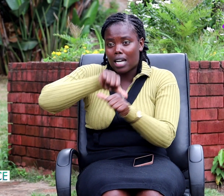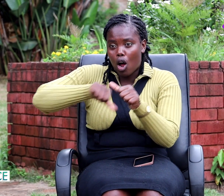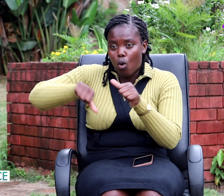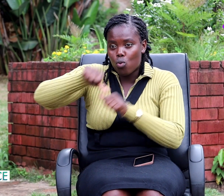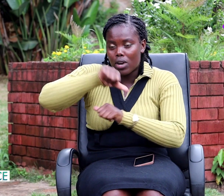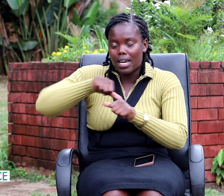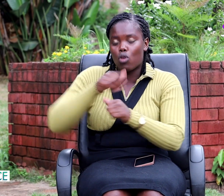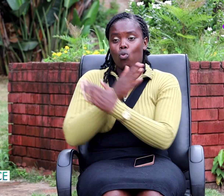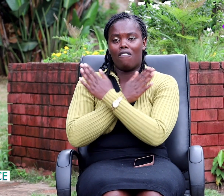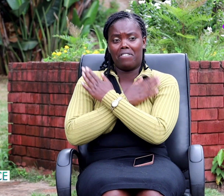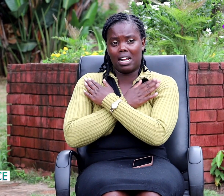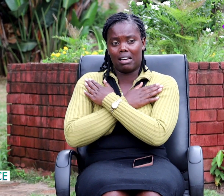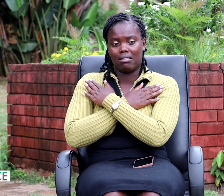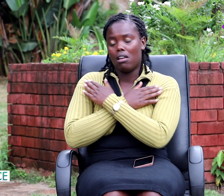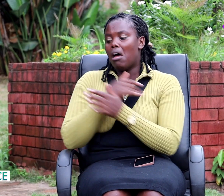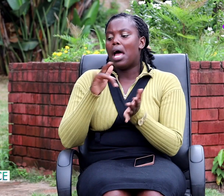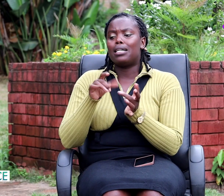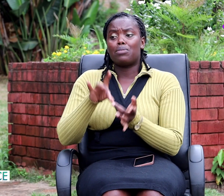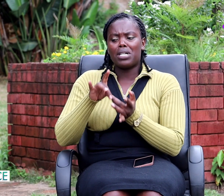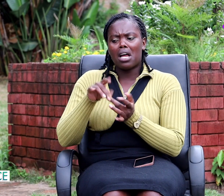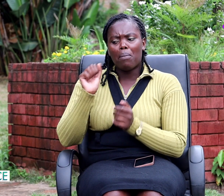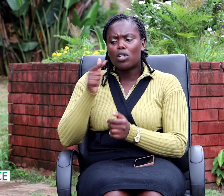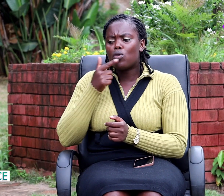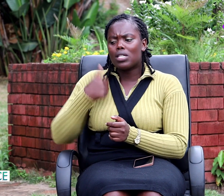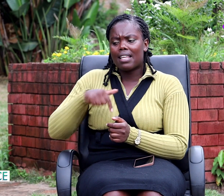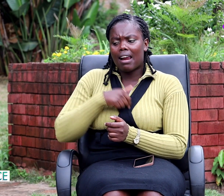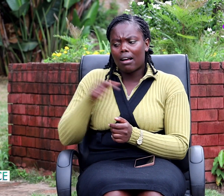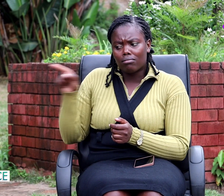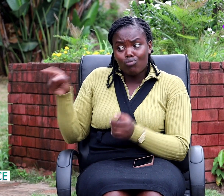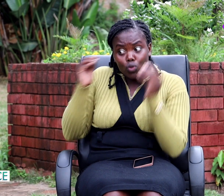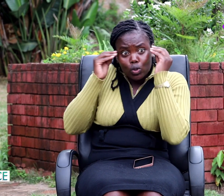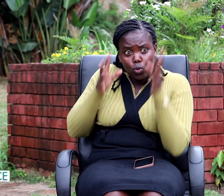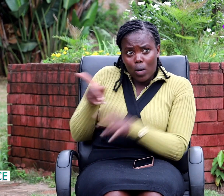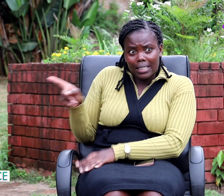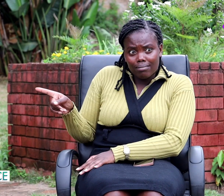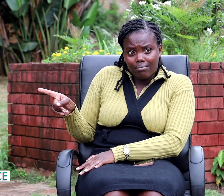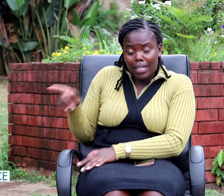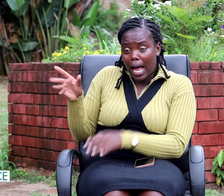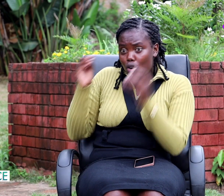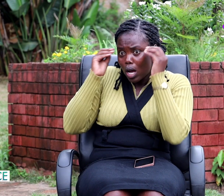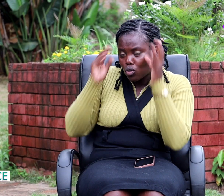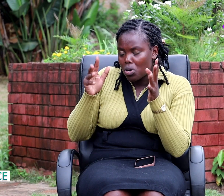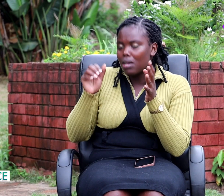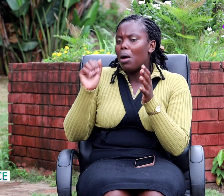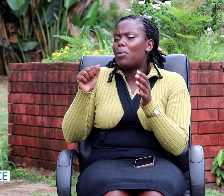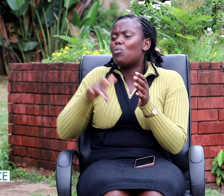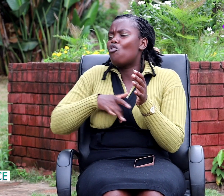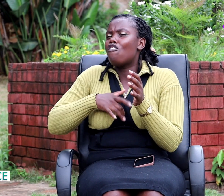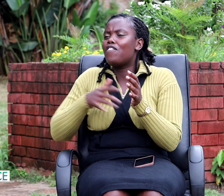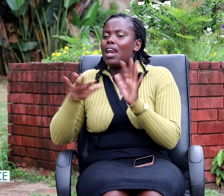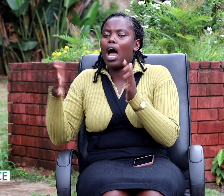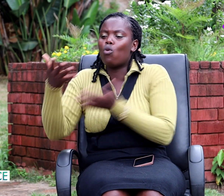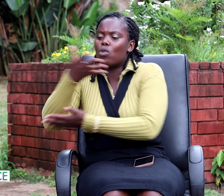what positive thing have you seen in this program? And I believe you're a student,